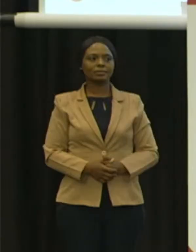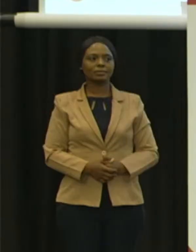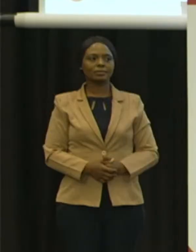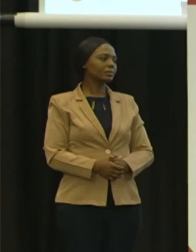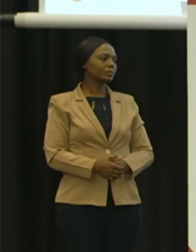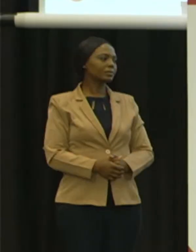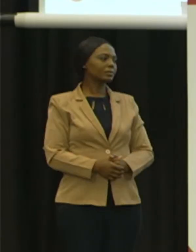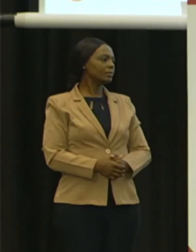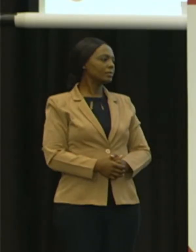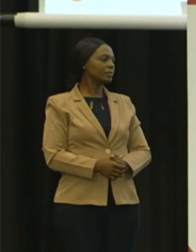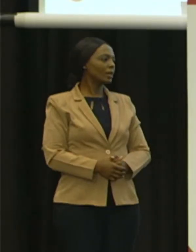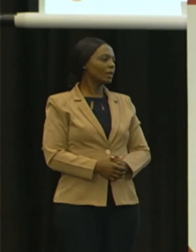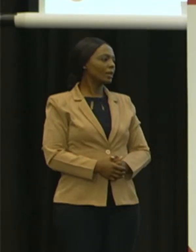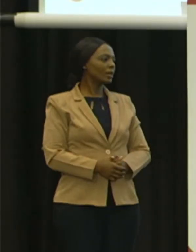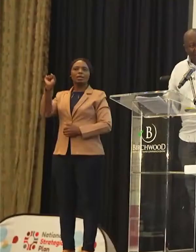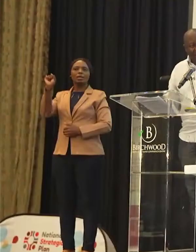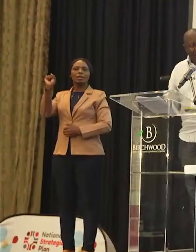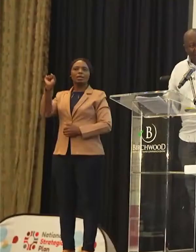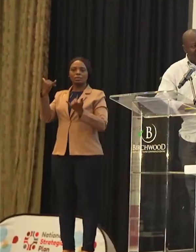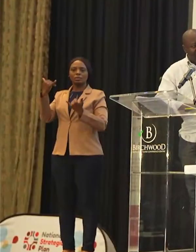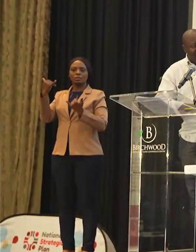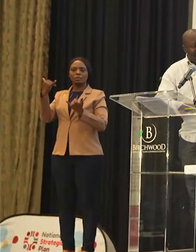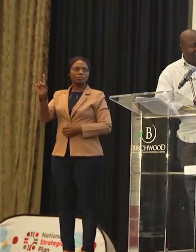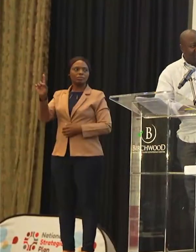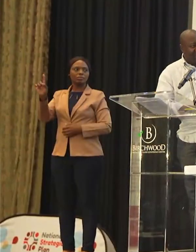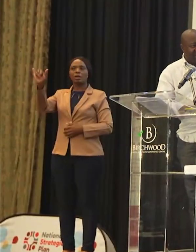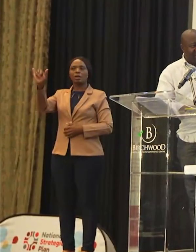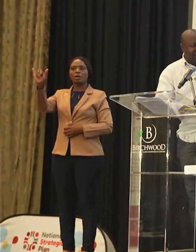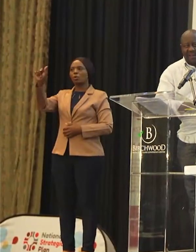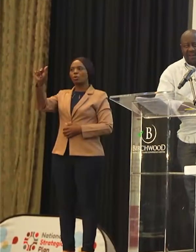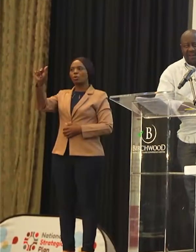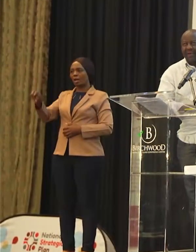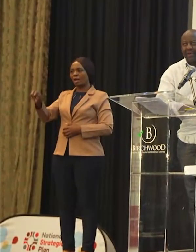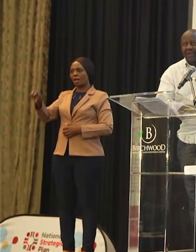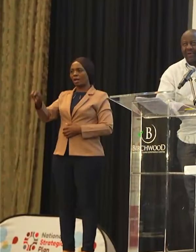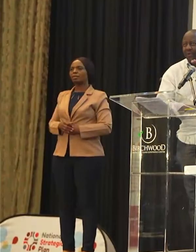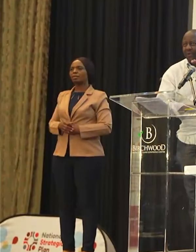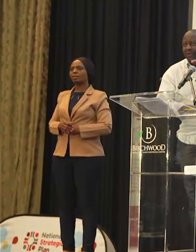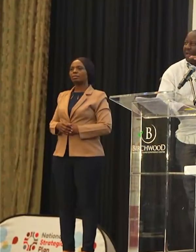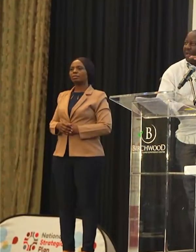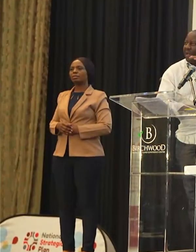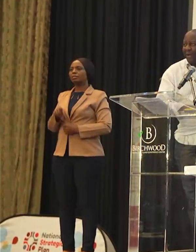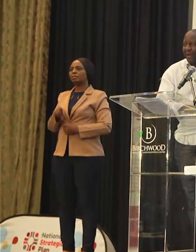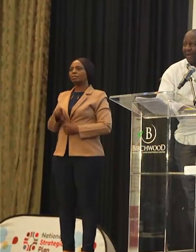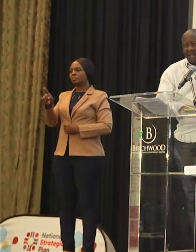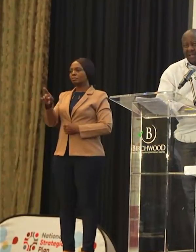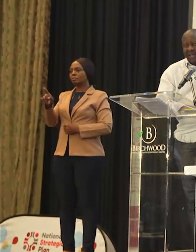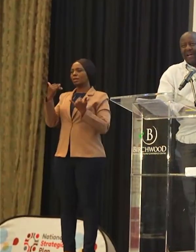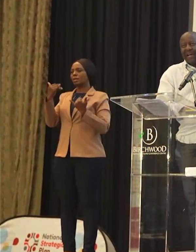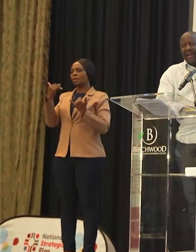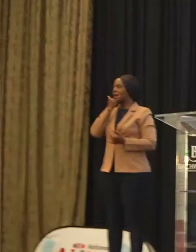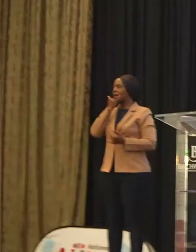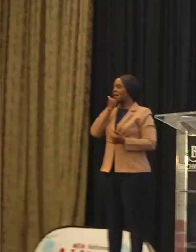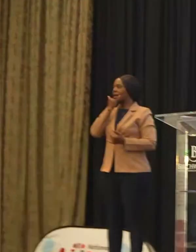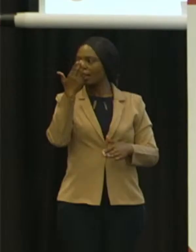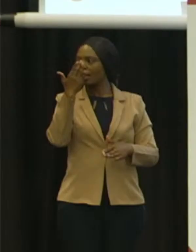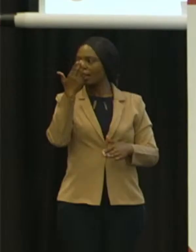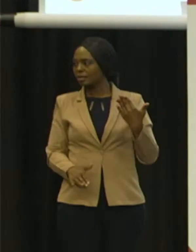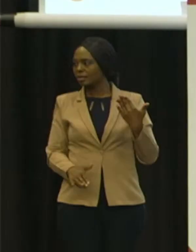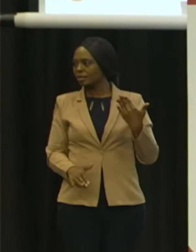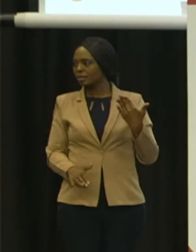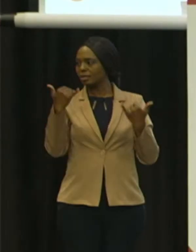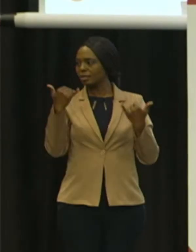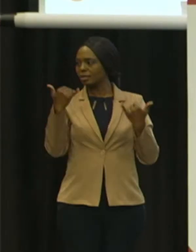So I'll call upon Yolande just to give us just the rundown in terms of our happy ending, how it is going to pan